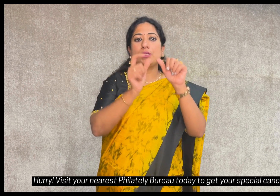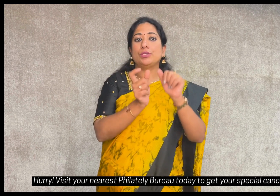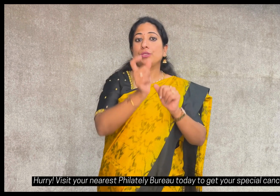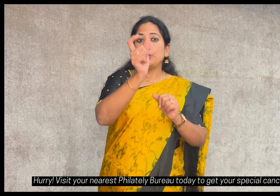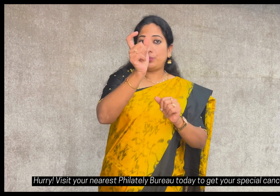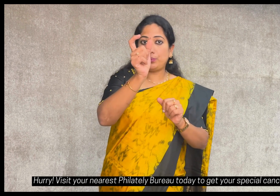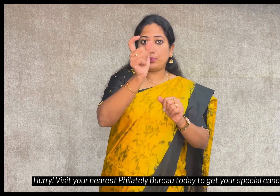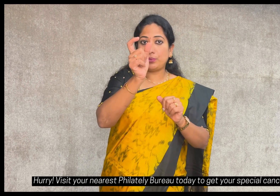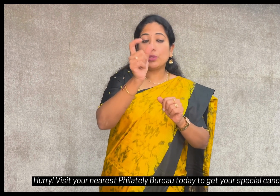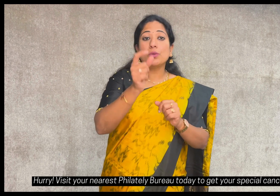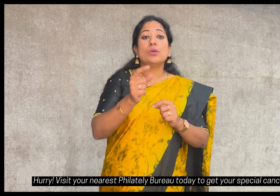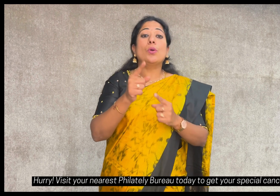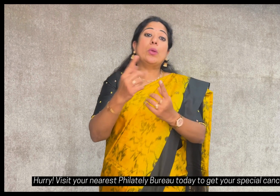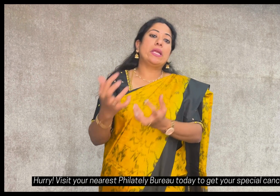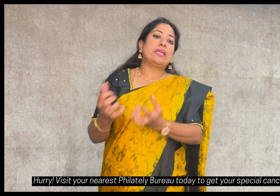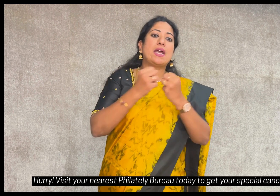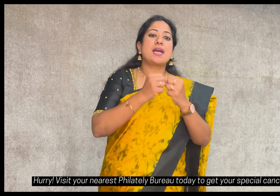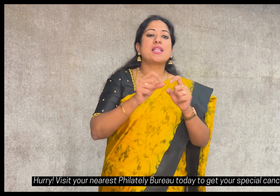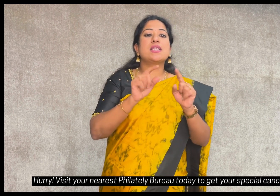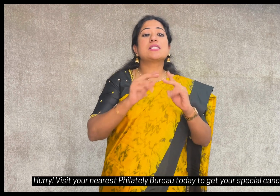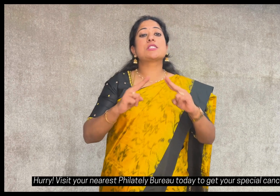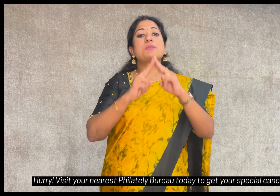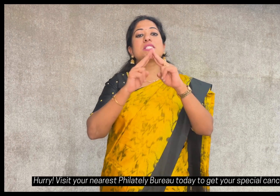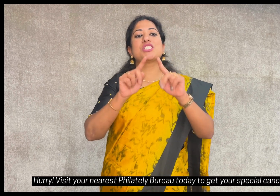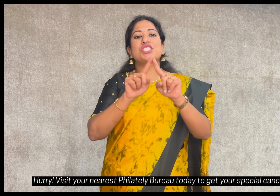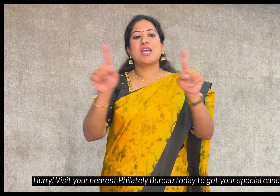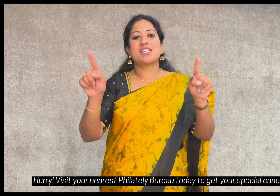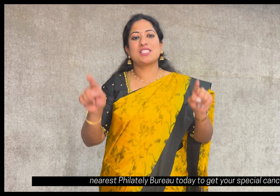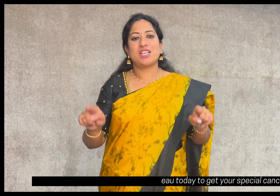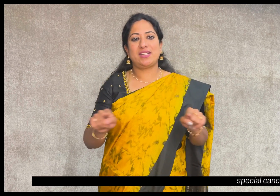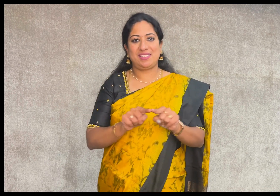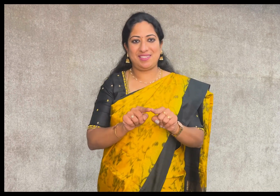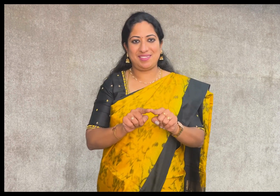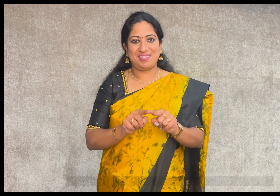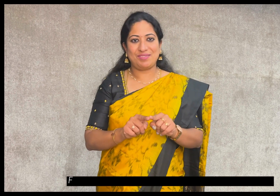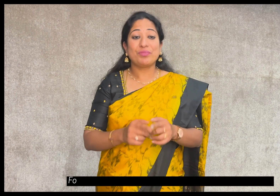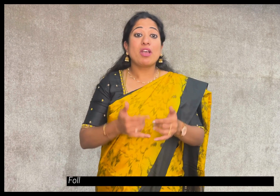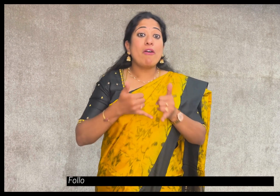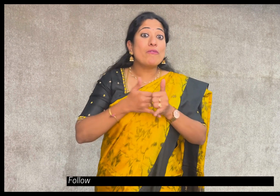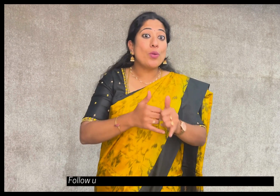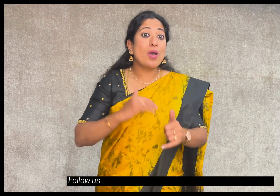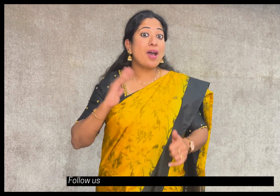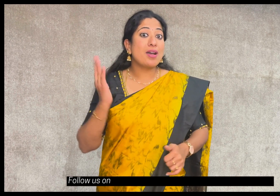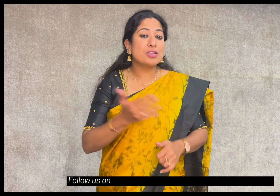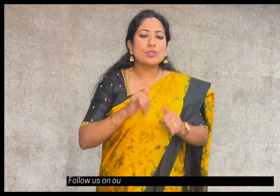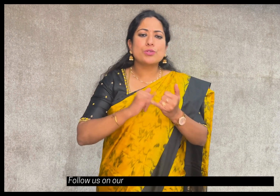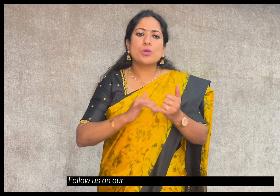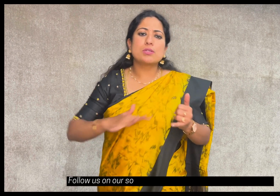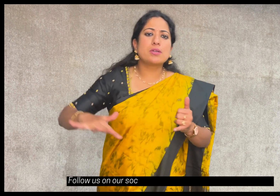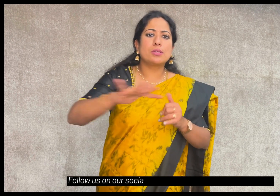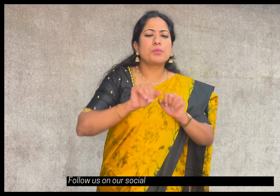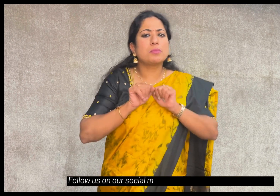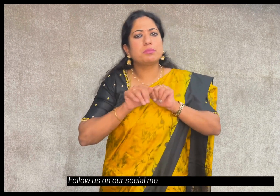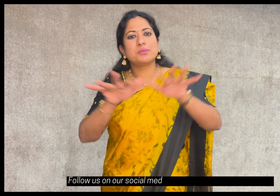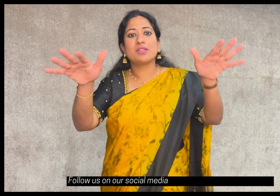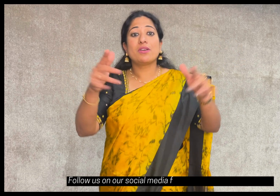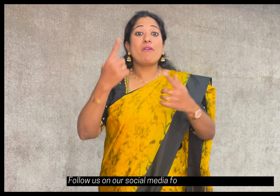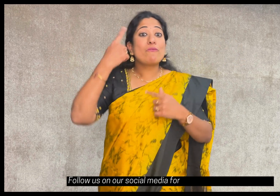bureau to get your special cancellation follow us on social media for